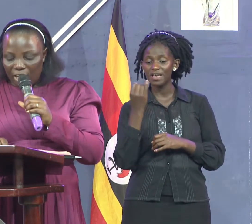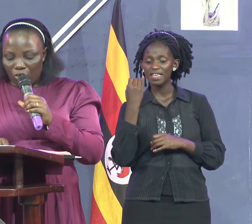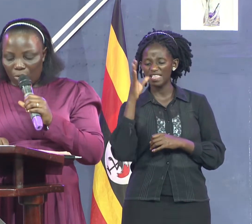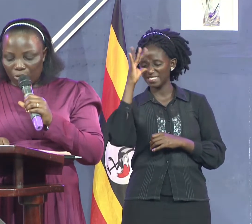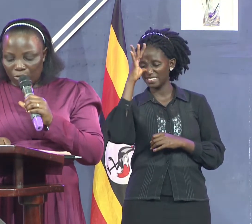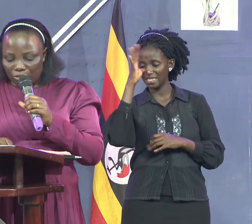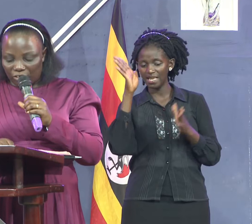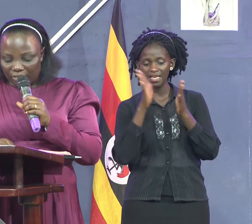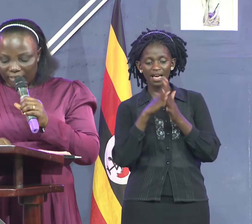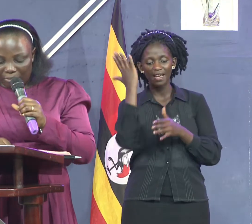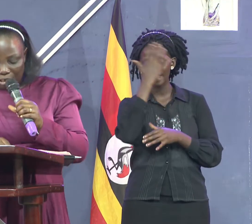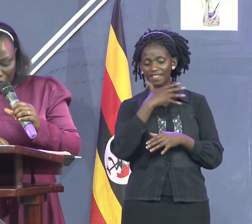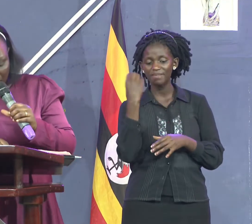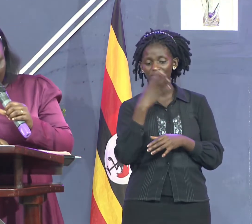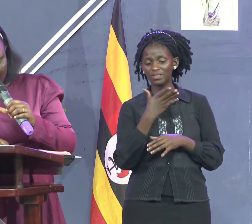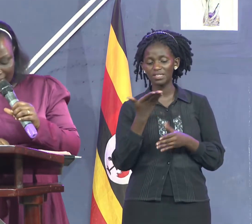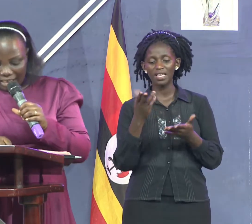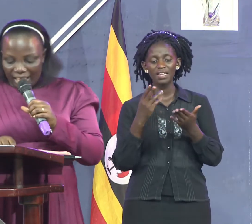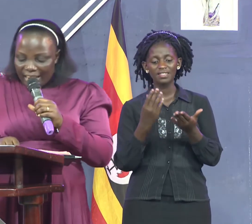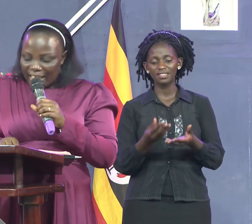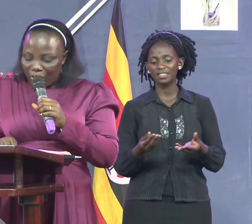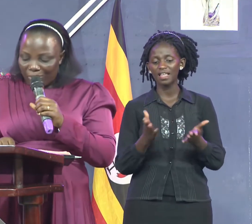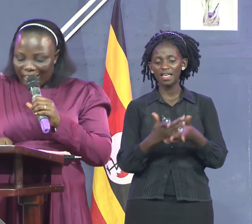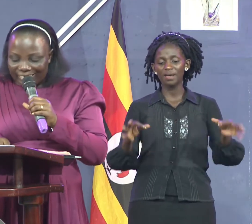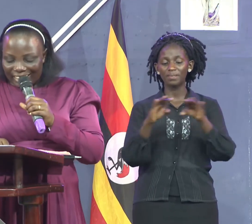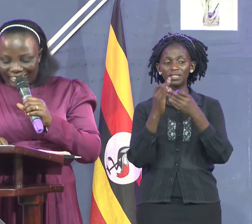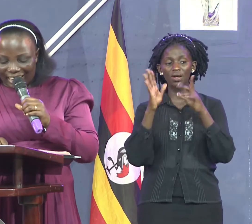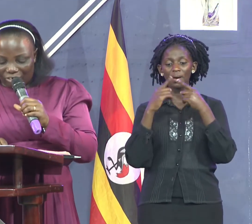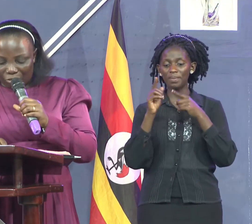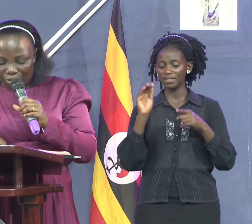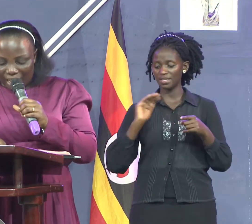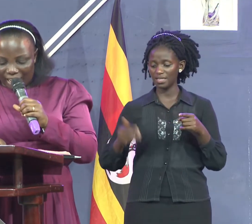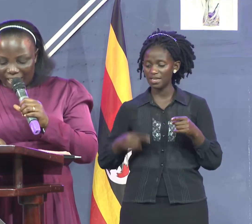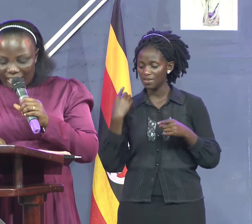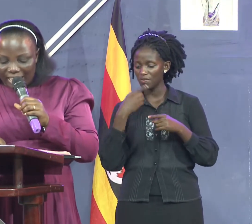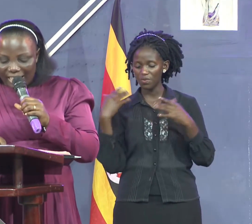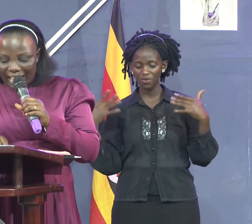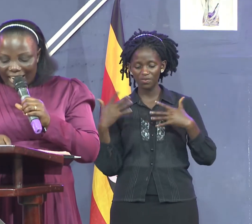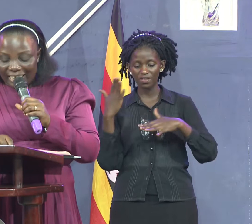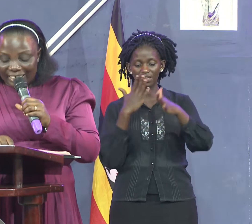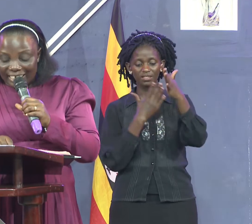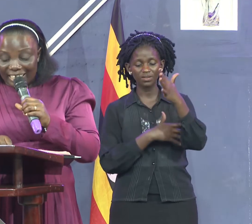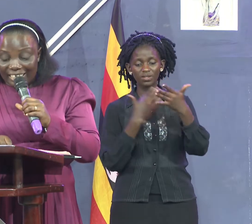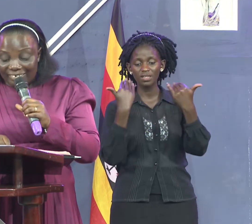okuganja kulimba n'obulungi tebuliko kye bugasa naye omukazi atya Katonda